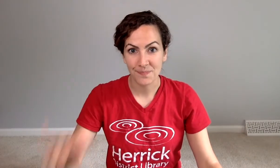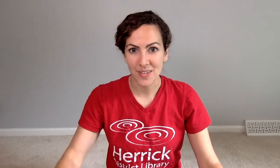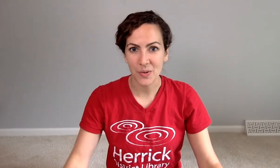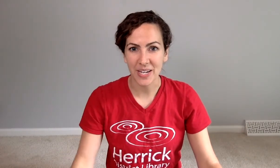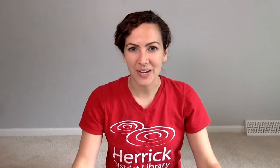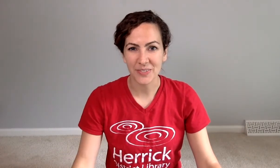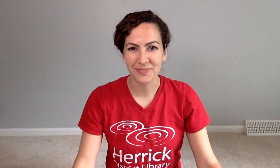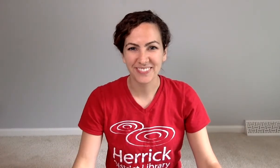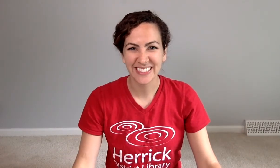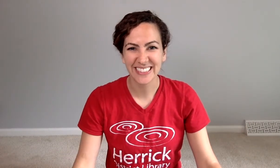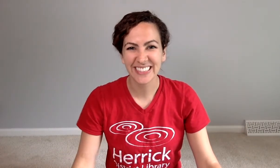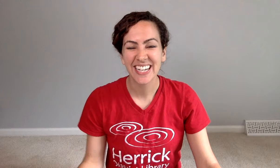Here we go.